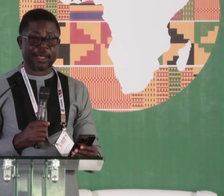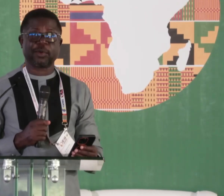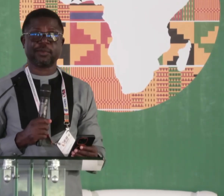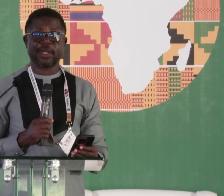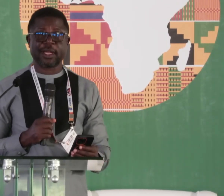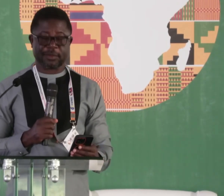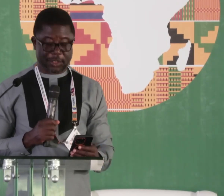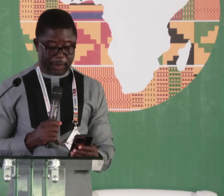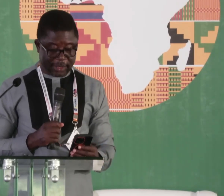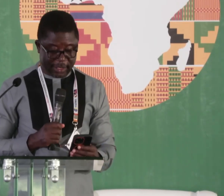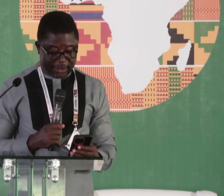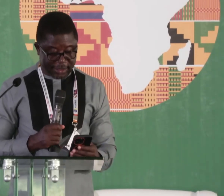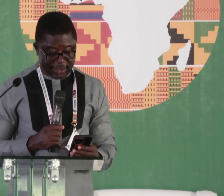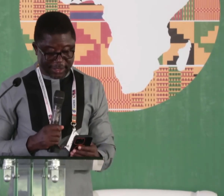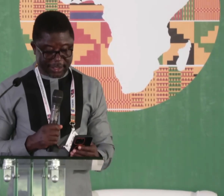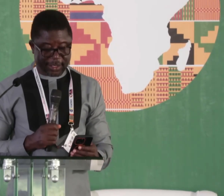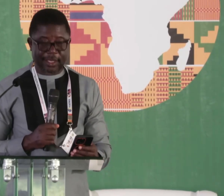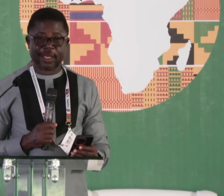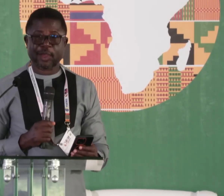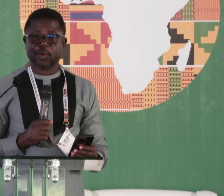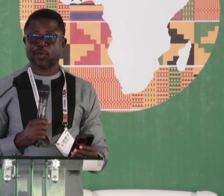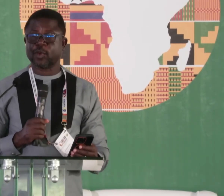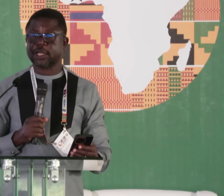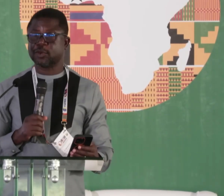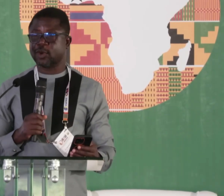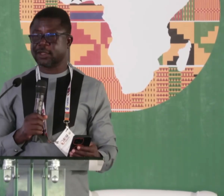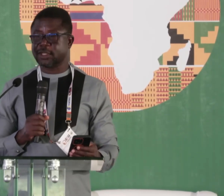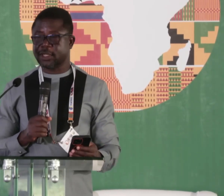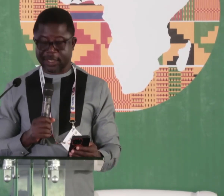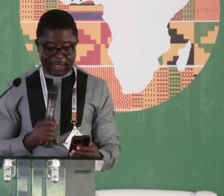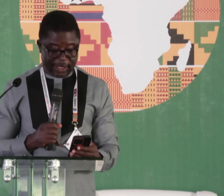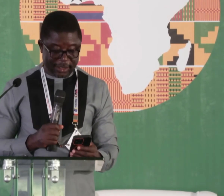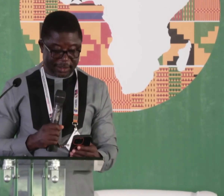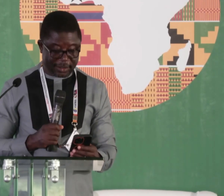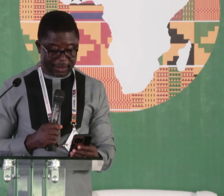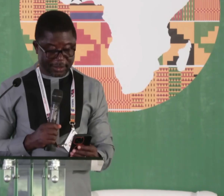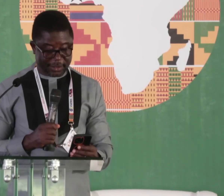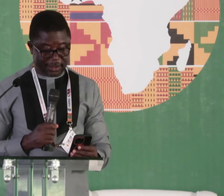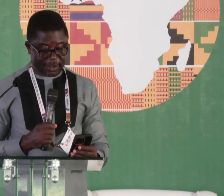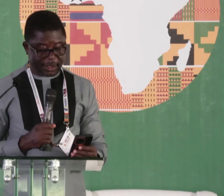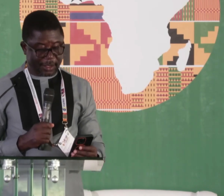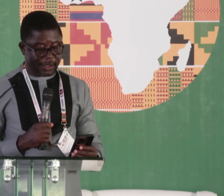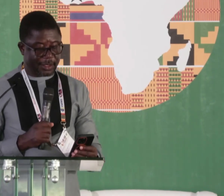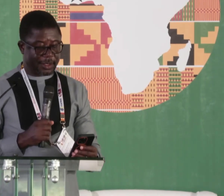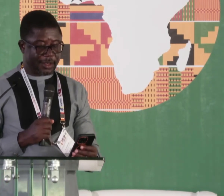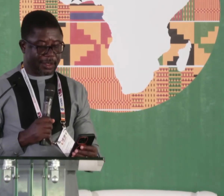a public health specialist with a dual degree in